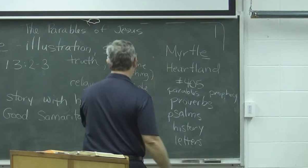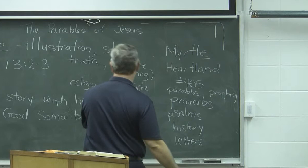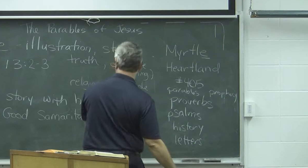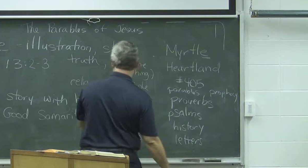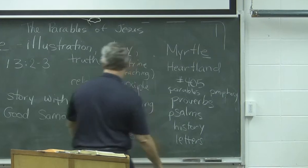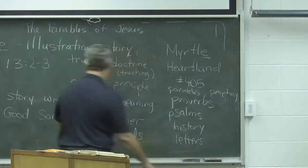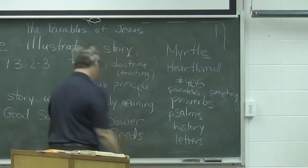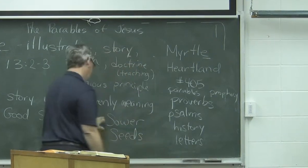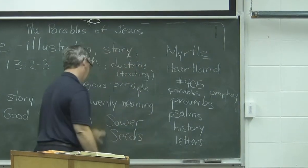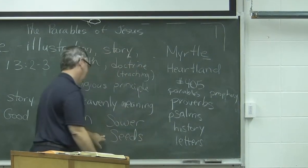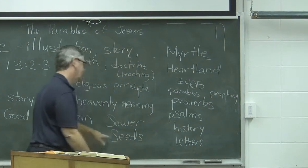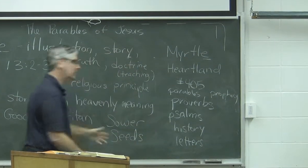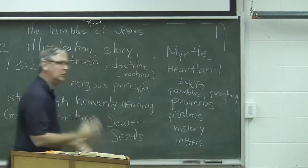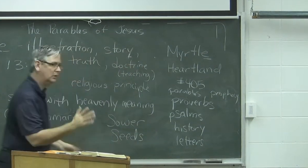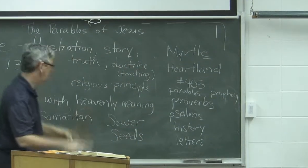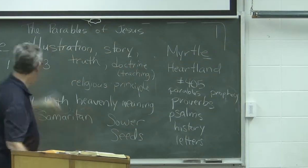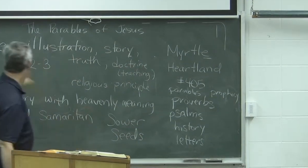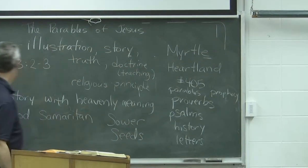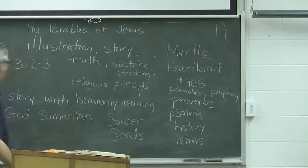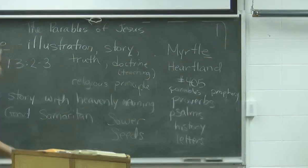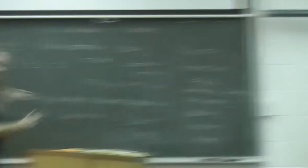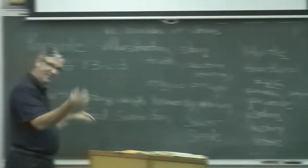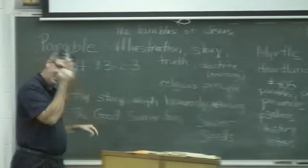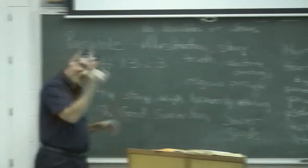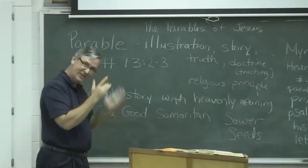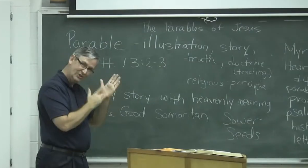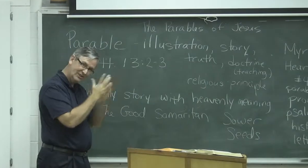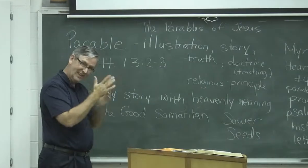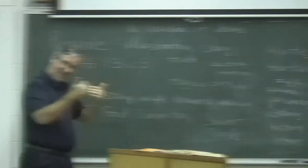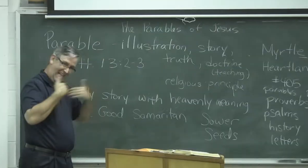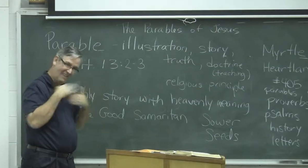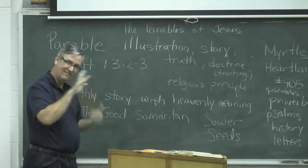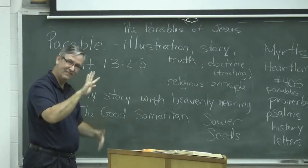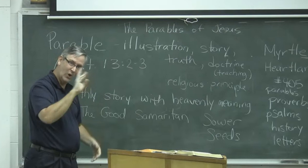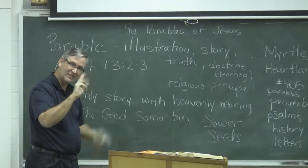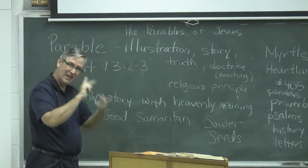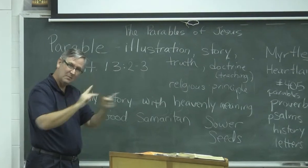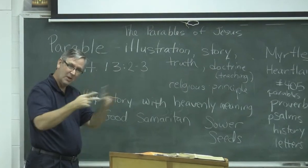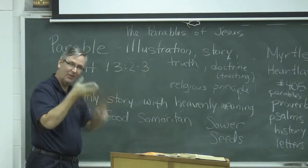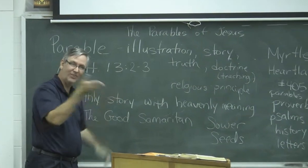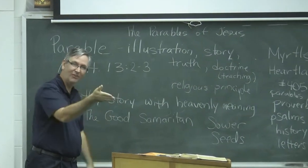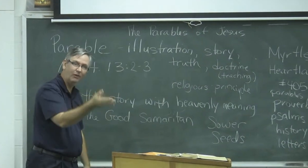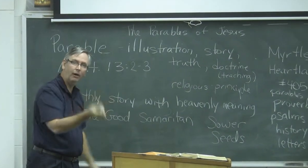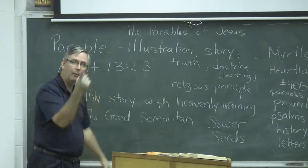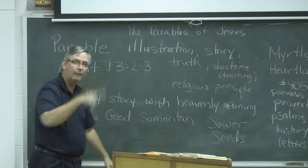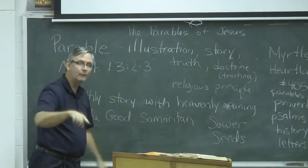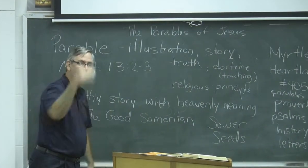That's what we're going to look at later. So, can you imagine Jesus telling 46